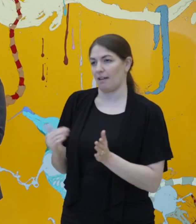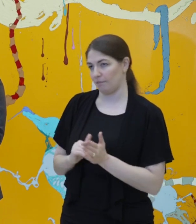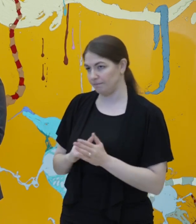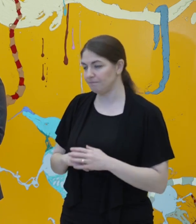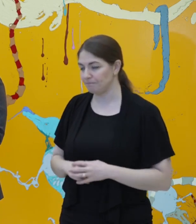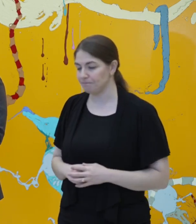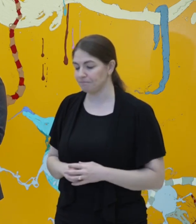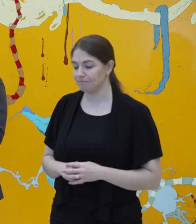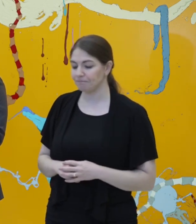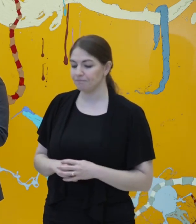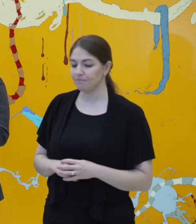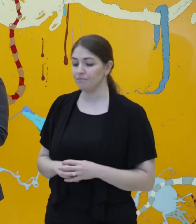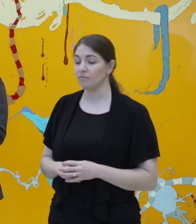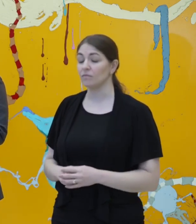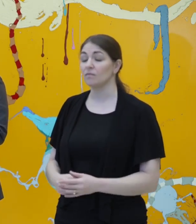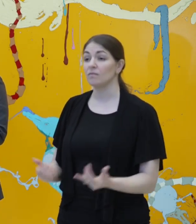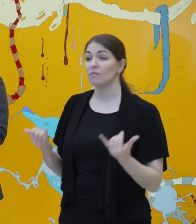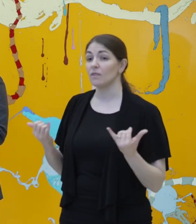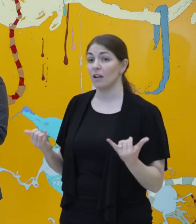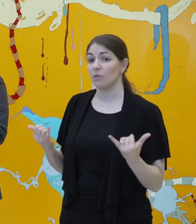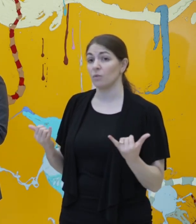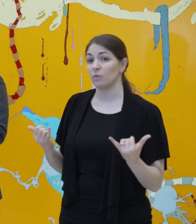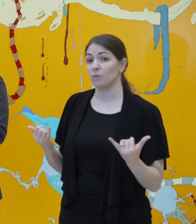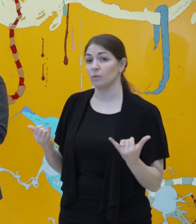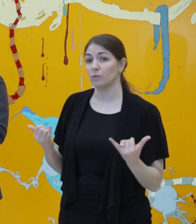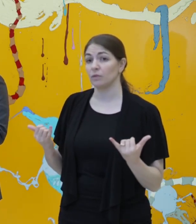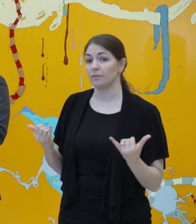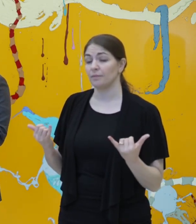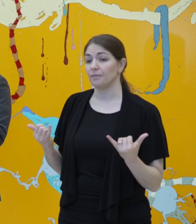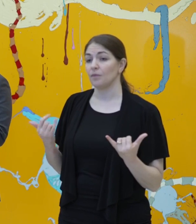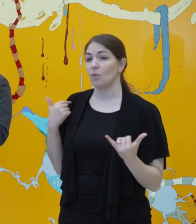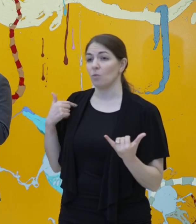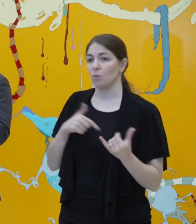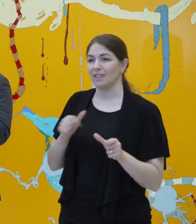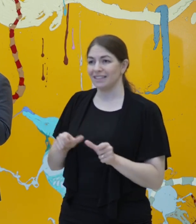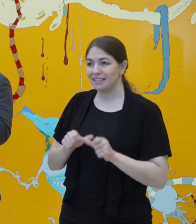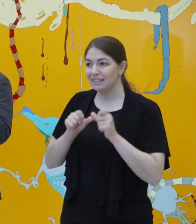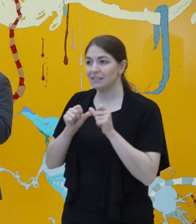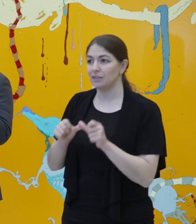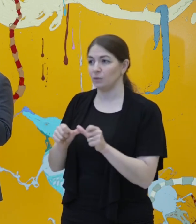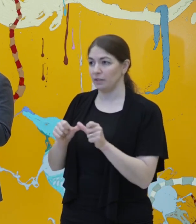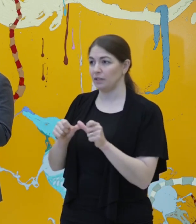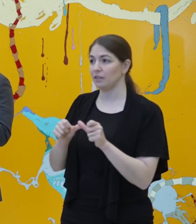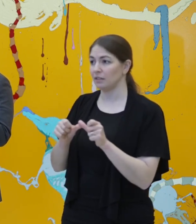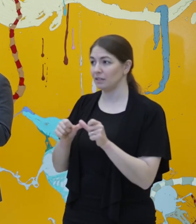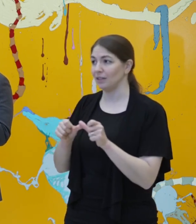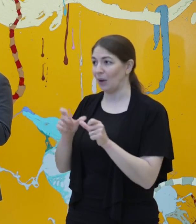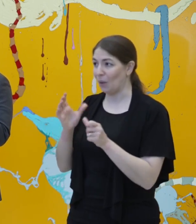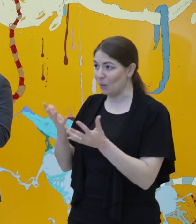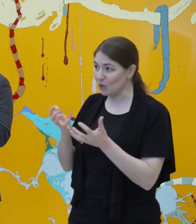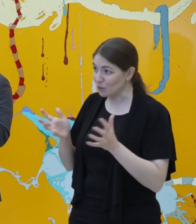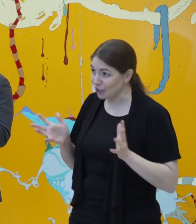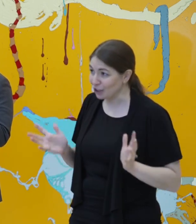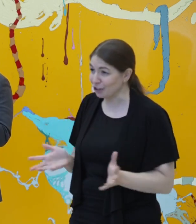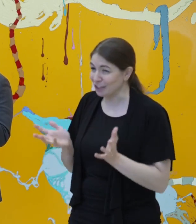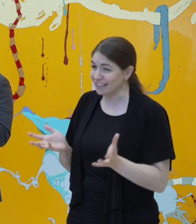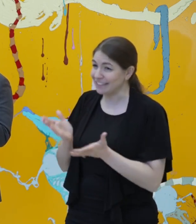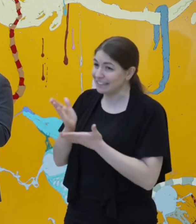are, at this point, just continuing to encourage